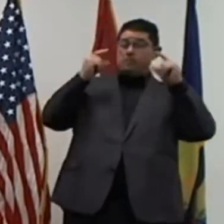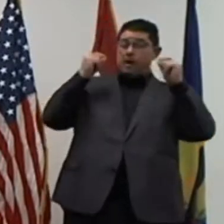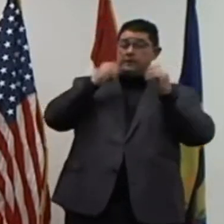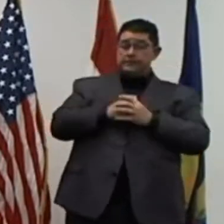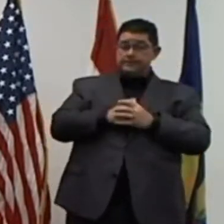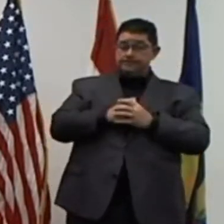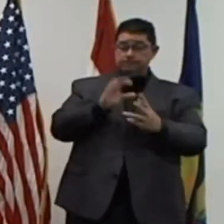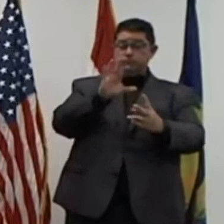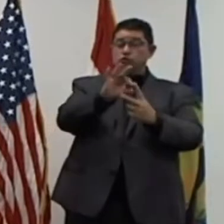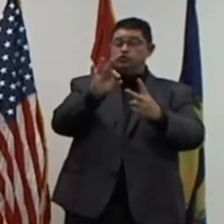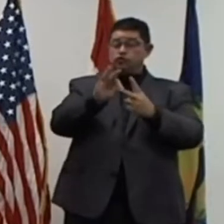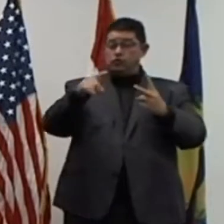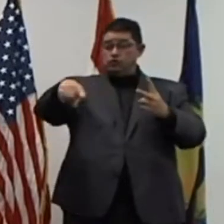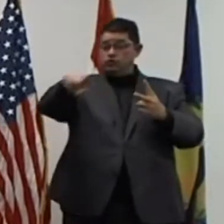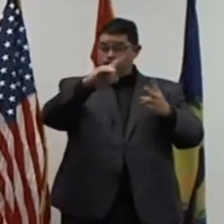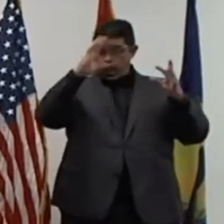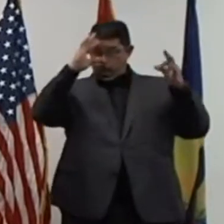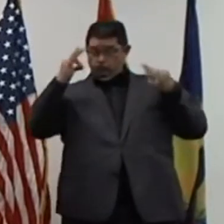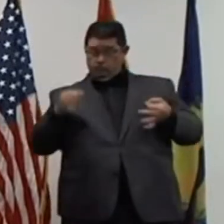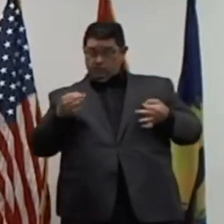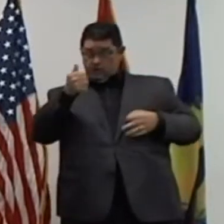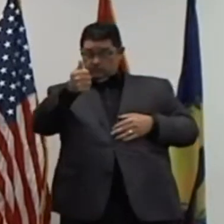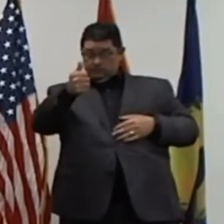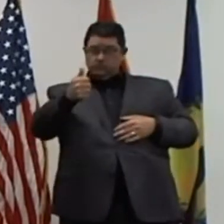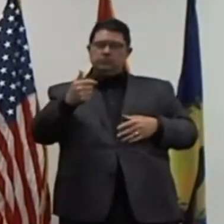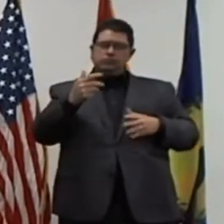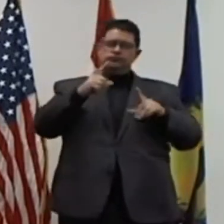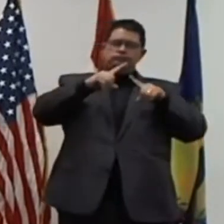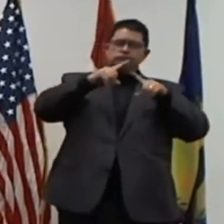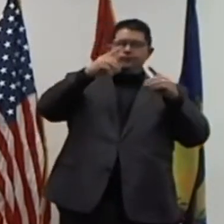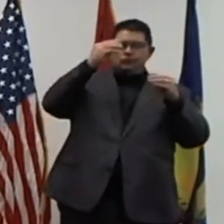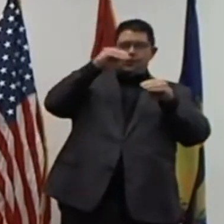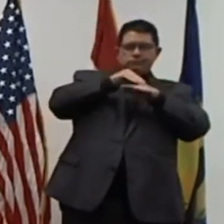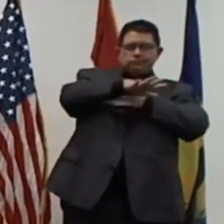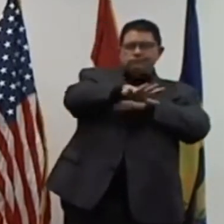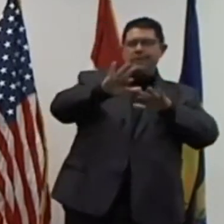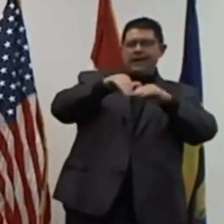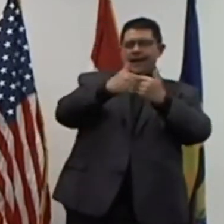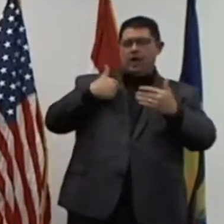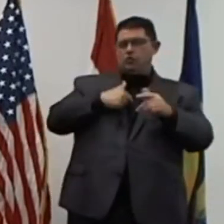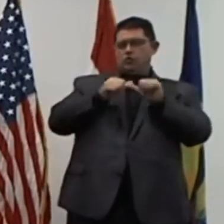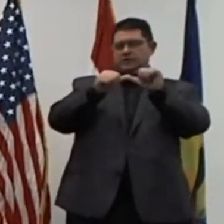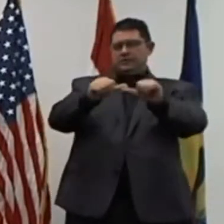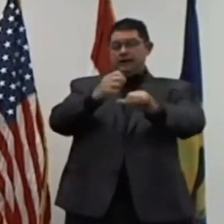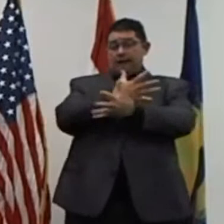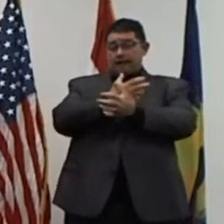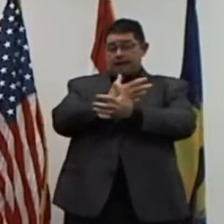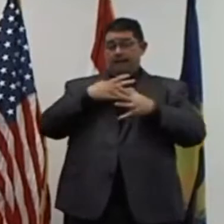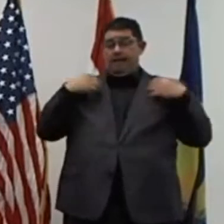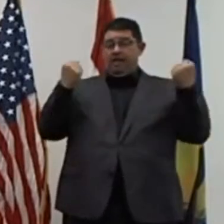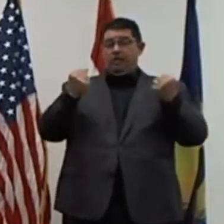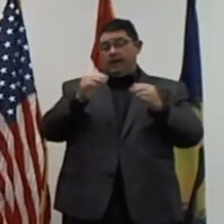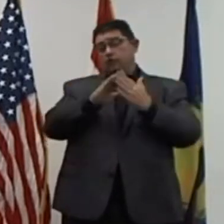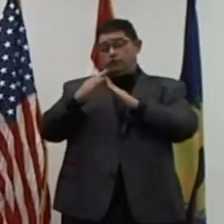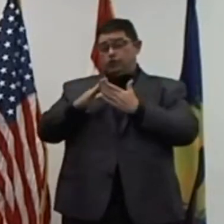The choices you make will determine how we stay healthy as a community. Thank you, and I would be glad to answer any